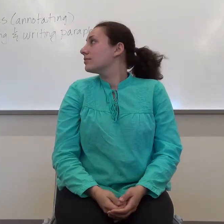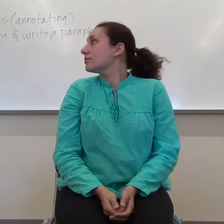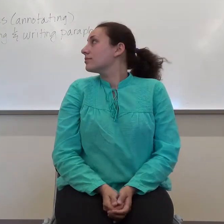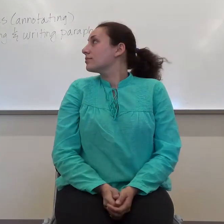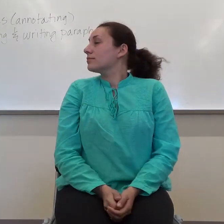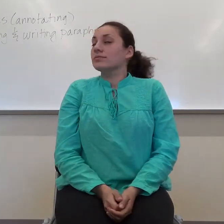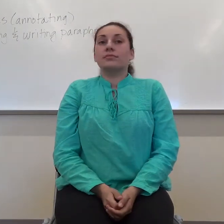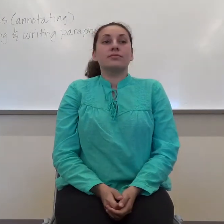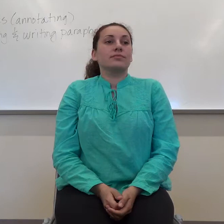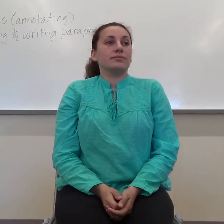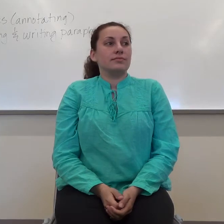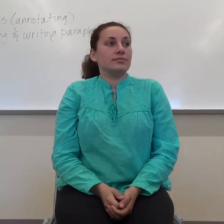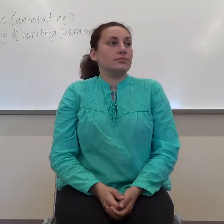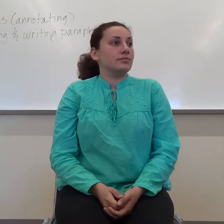One of the